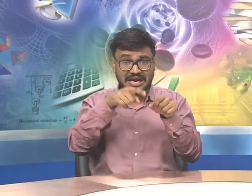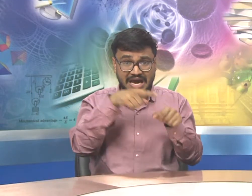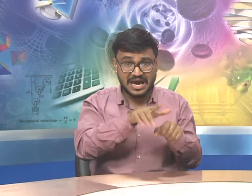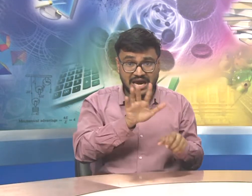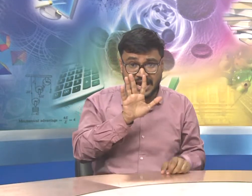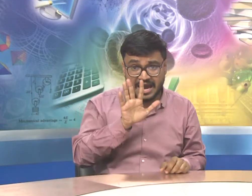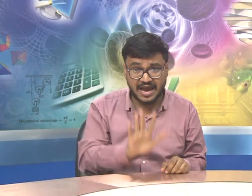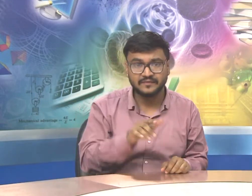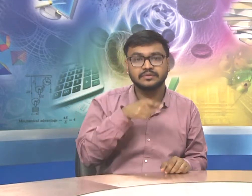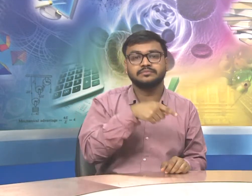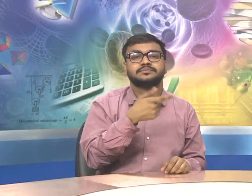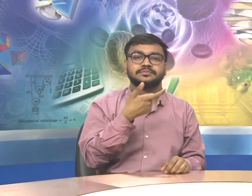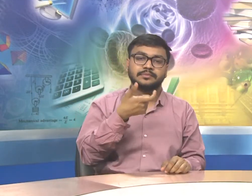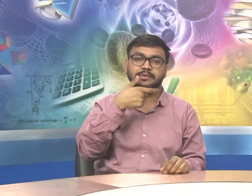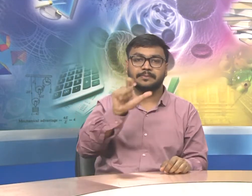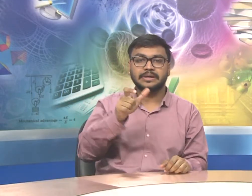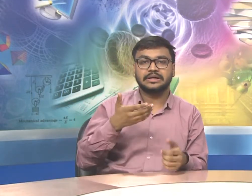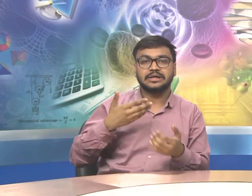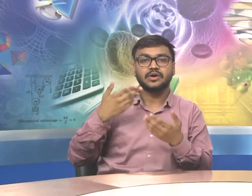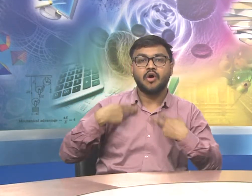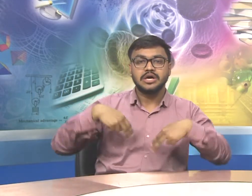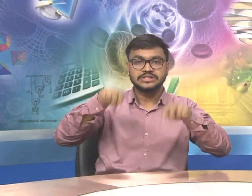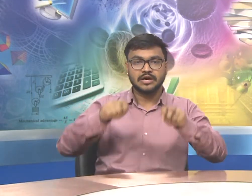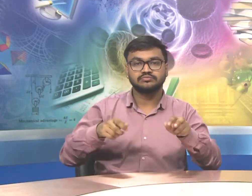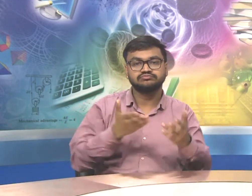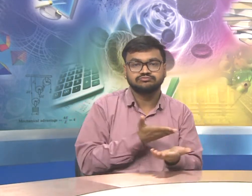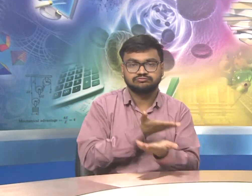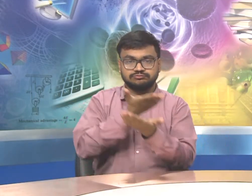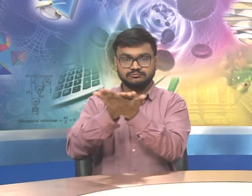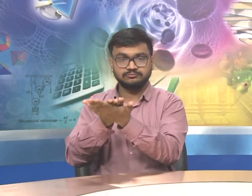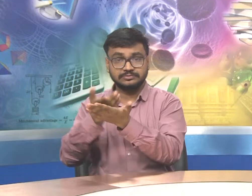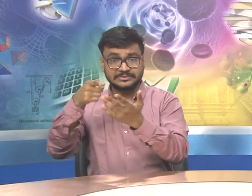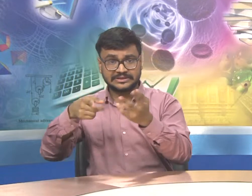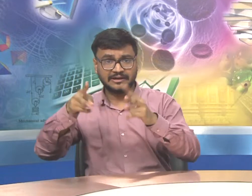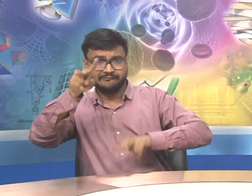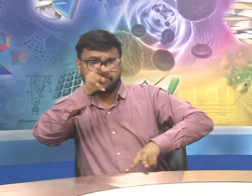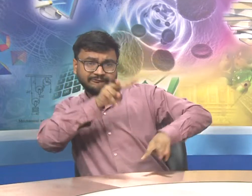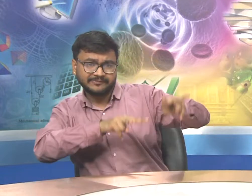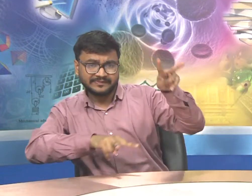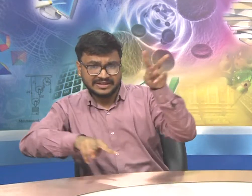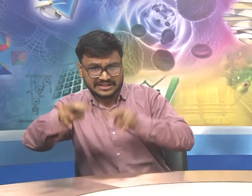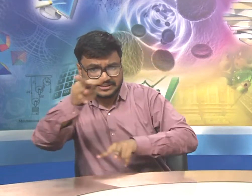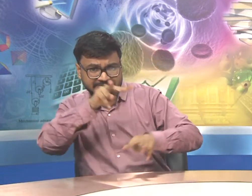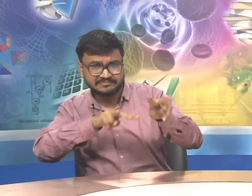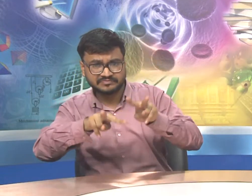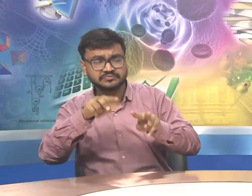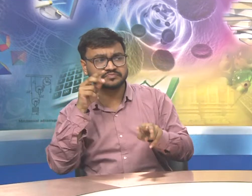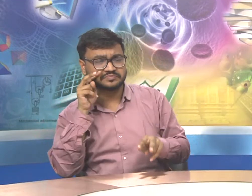or a certain benefits due to him under a law is being denied,